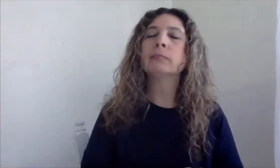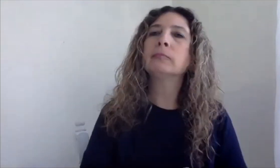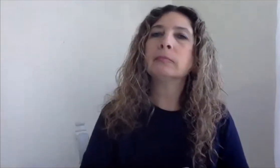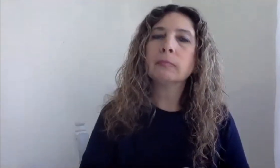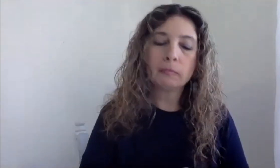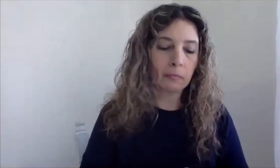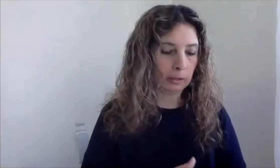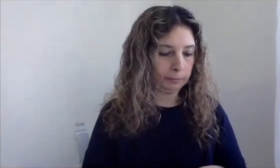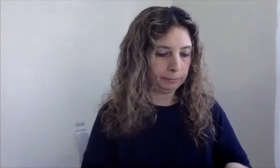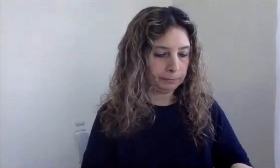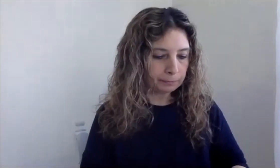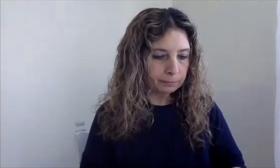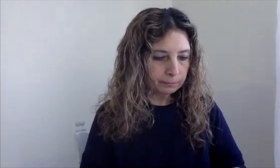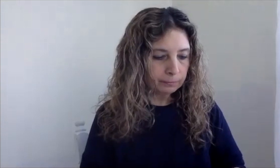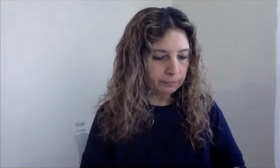we agreed with Dr. Mason to set that meeting up.